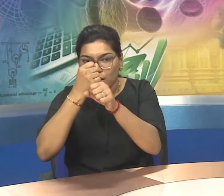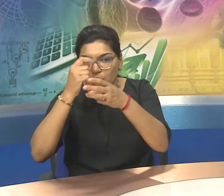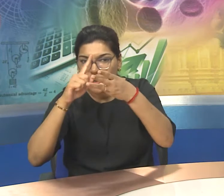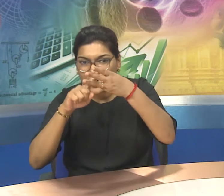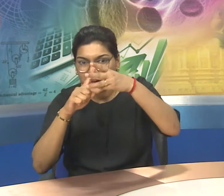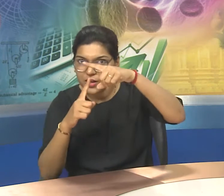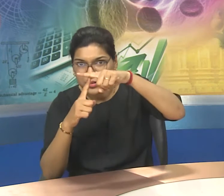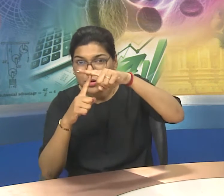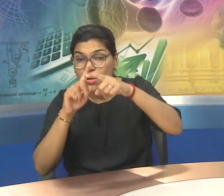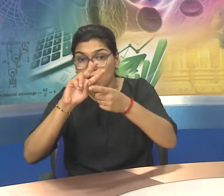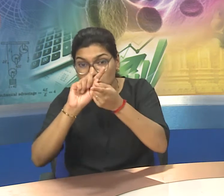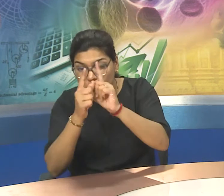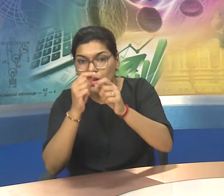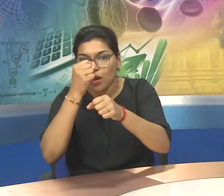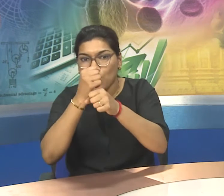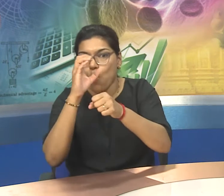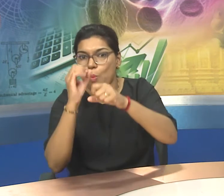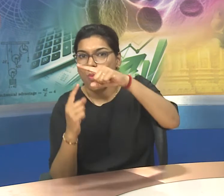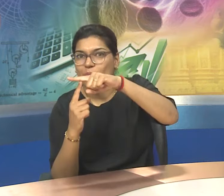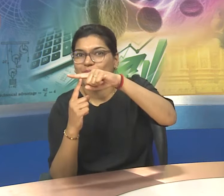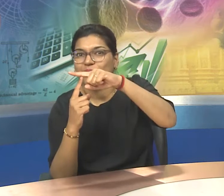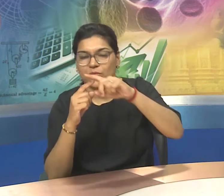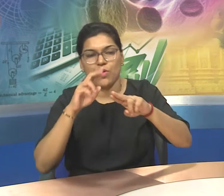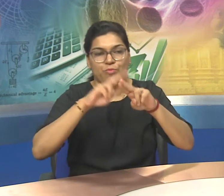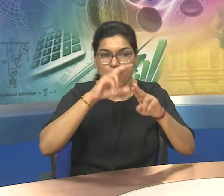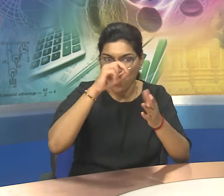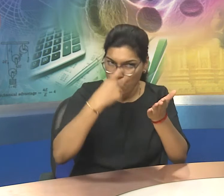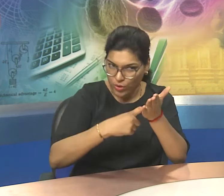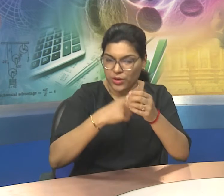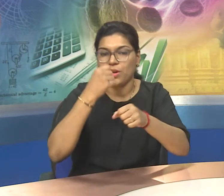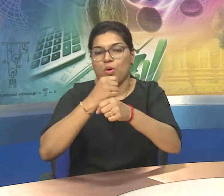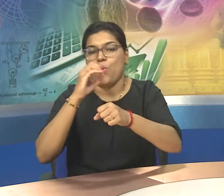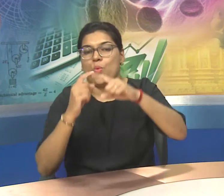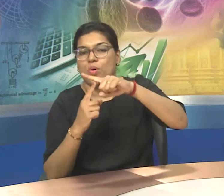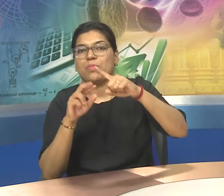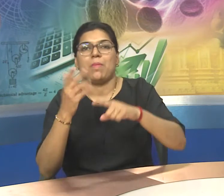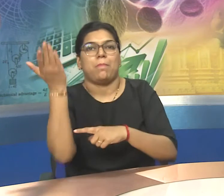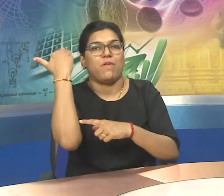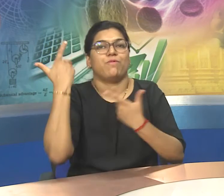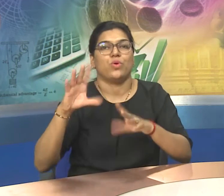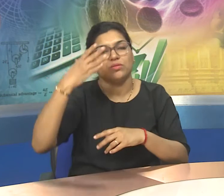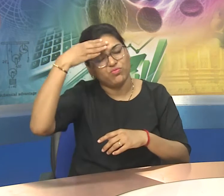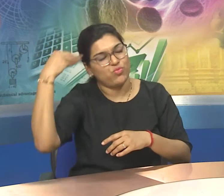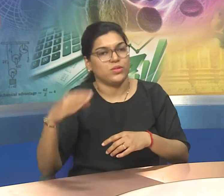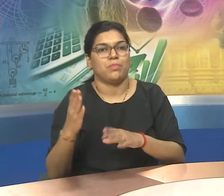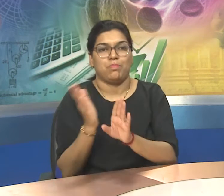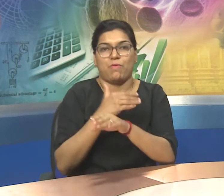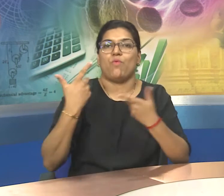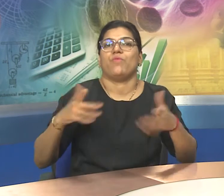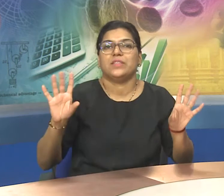is forgot. The actual word which we saw, the spelling was